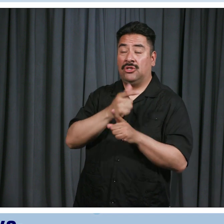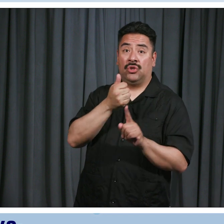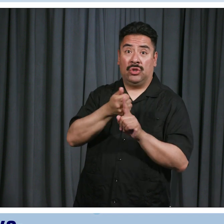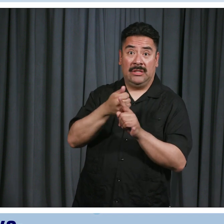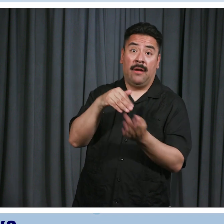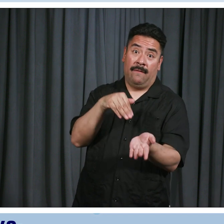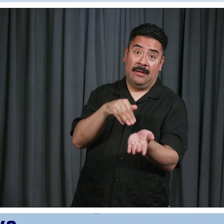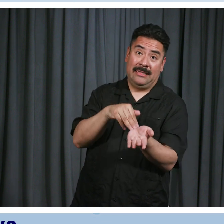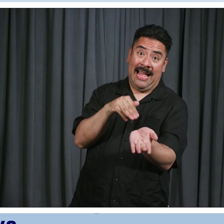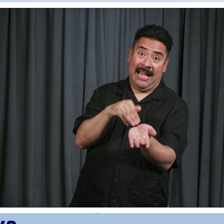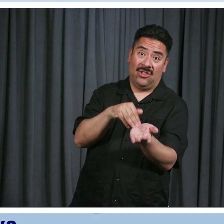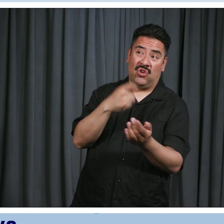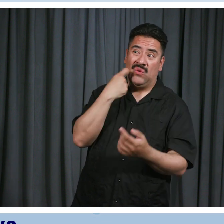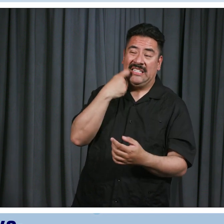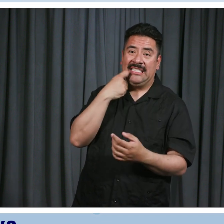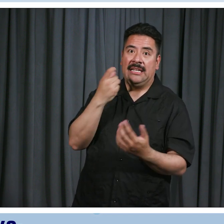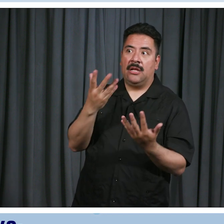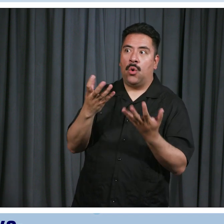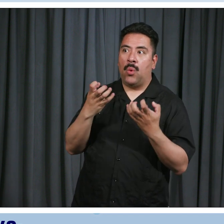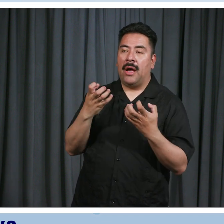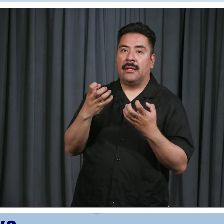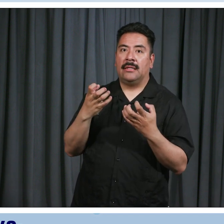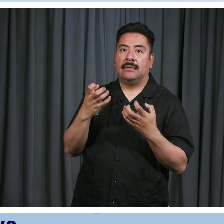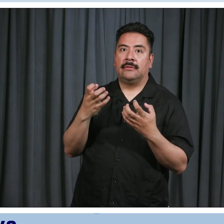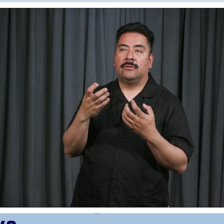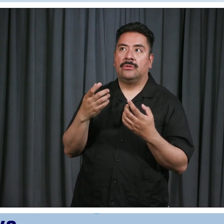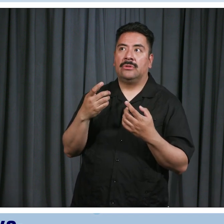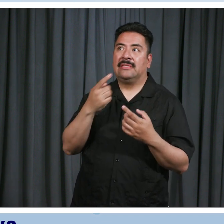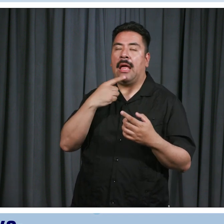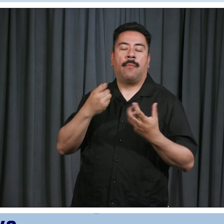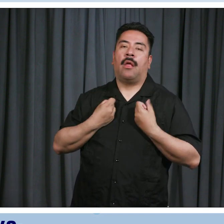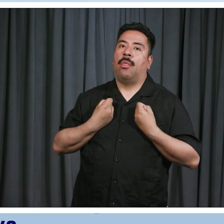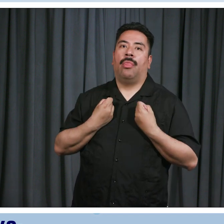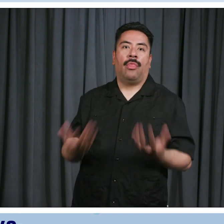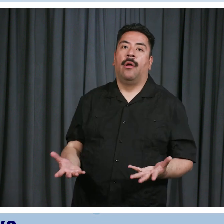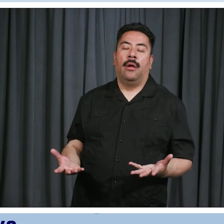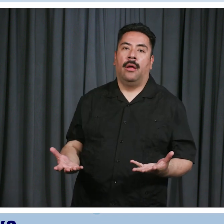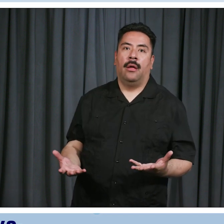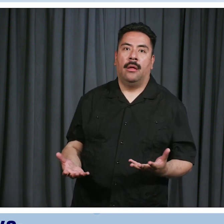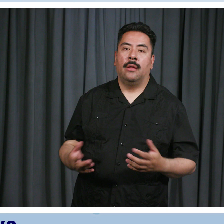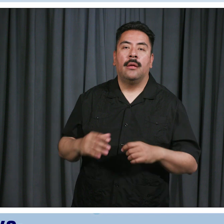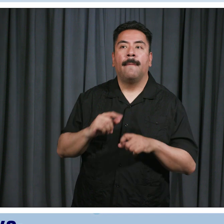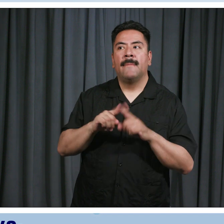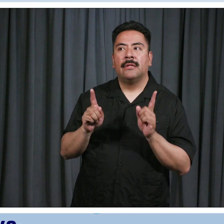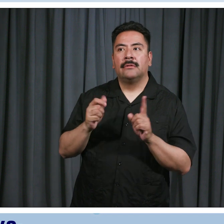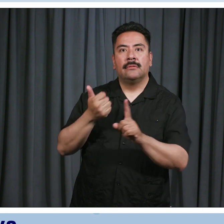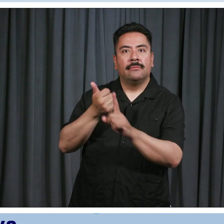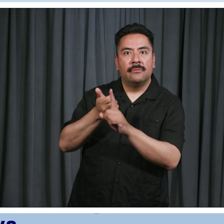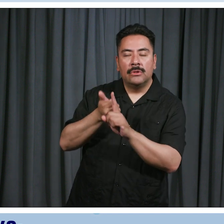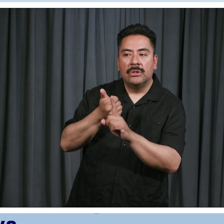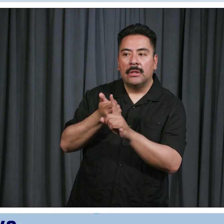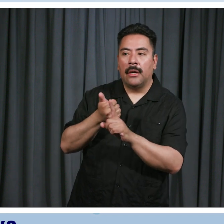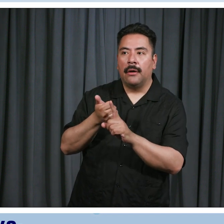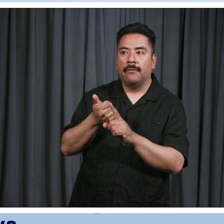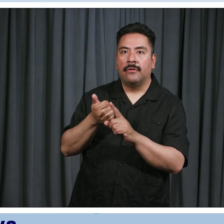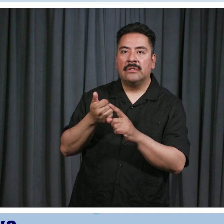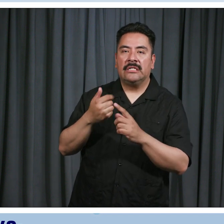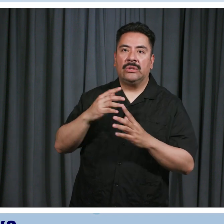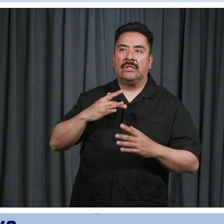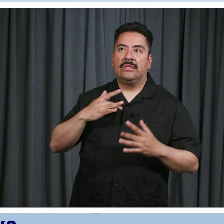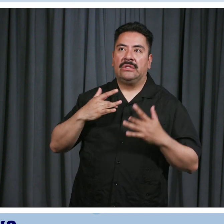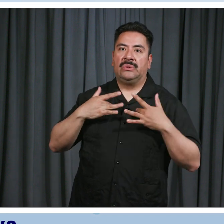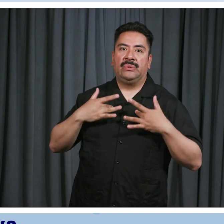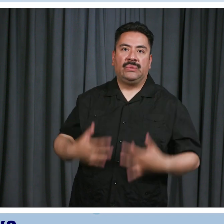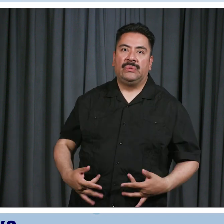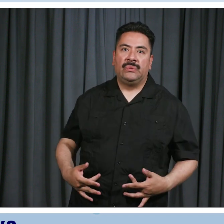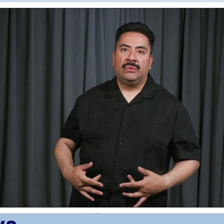physician, and recently she wanted to like name burnout as a indicator, and she was discouraged to